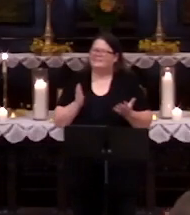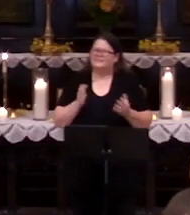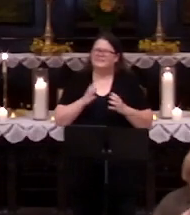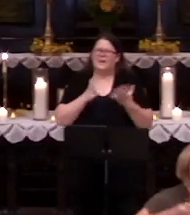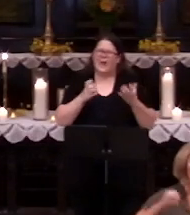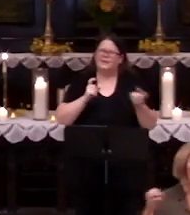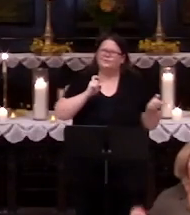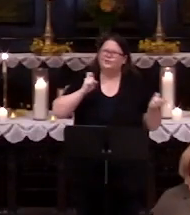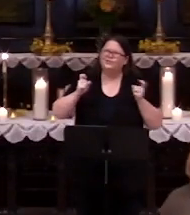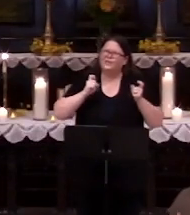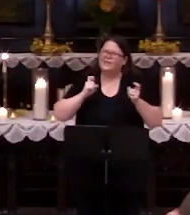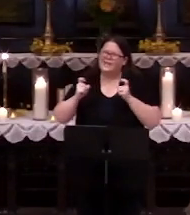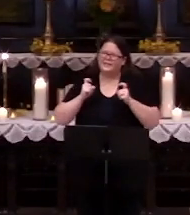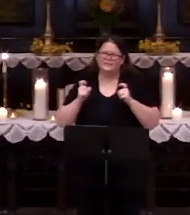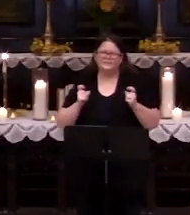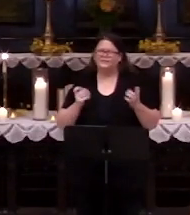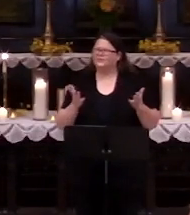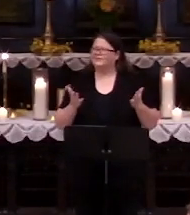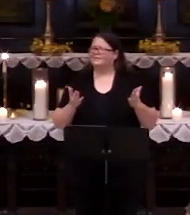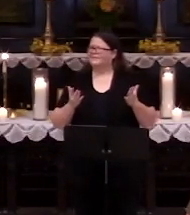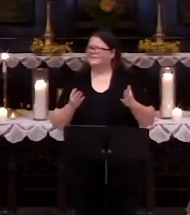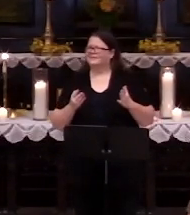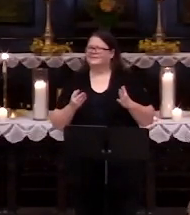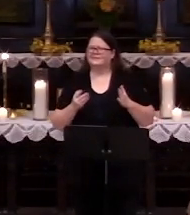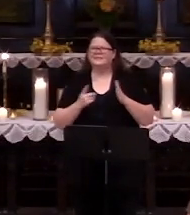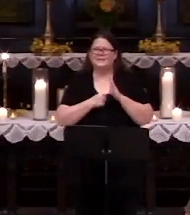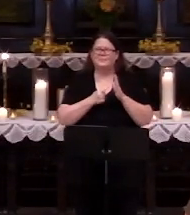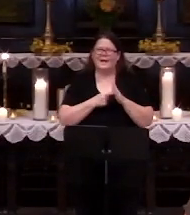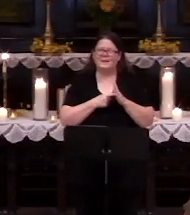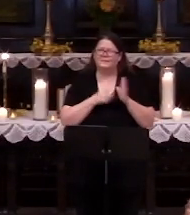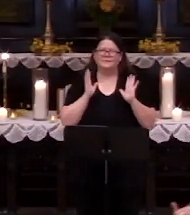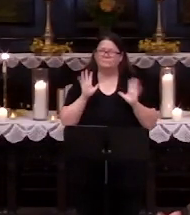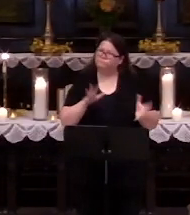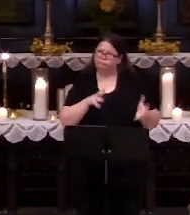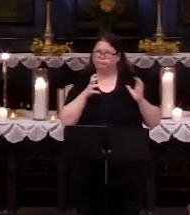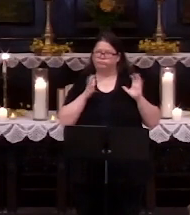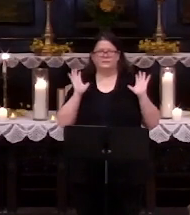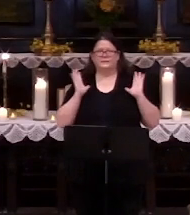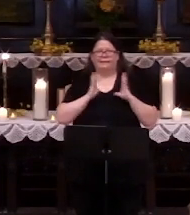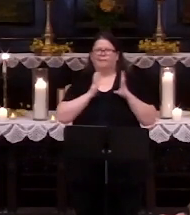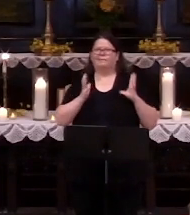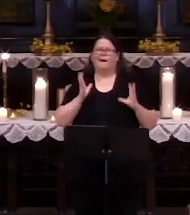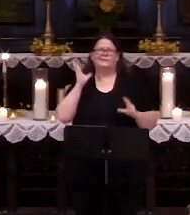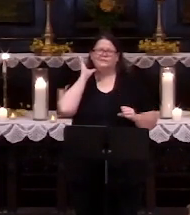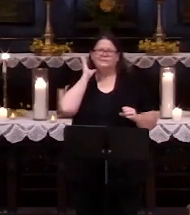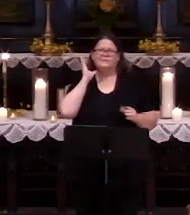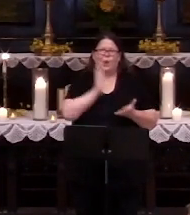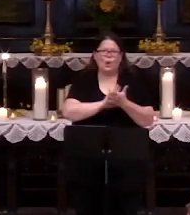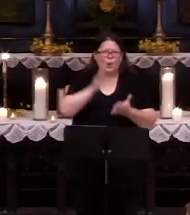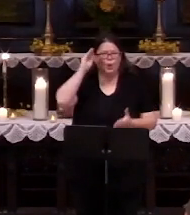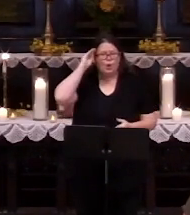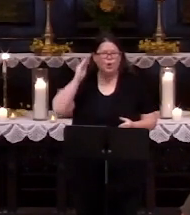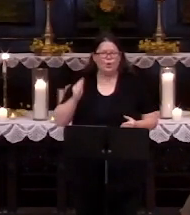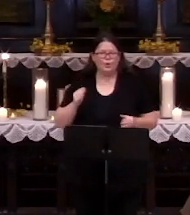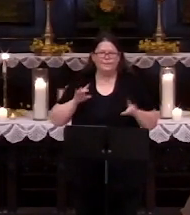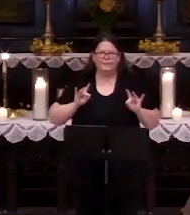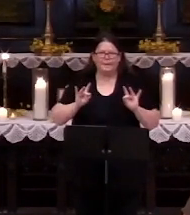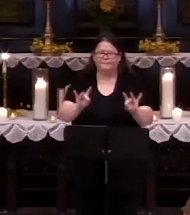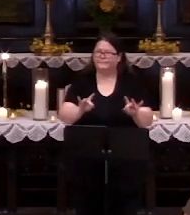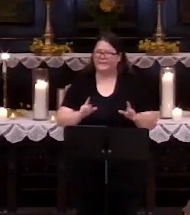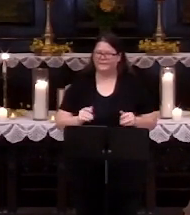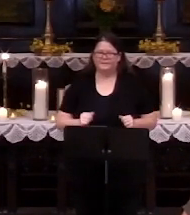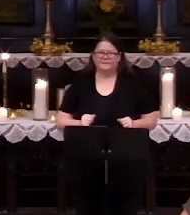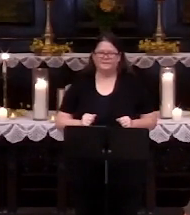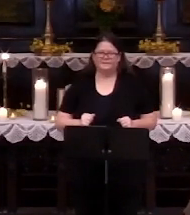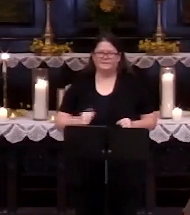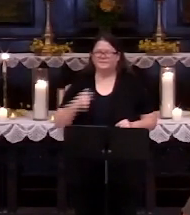a lot of change. Sometimes there can be upheaval. There's a lot to learn very quickly. And I have just been